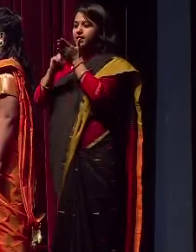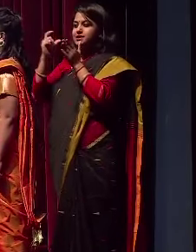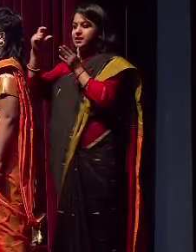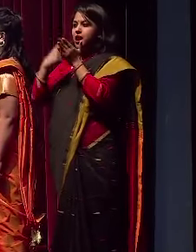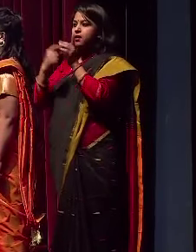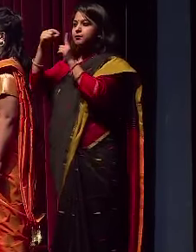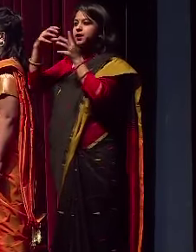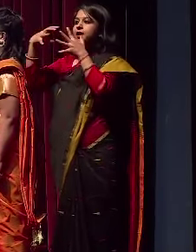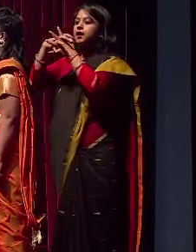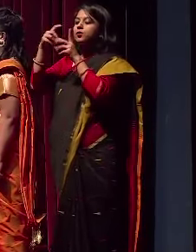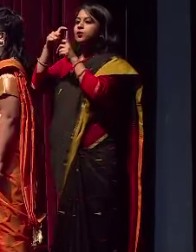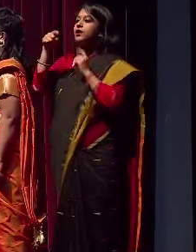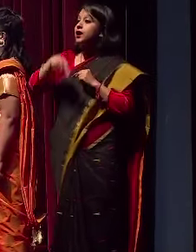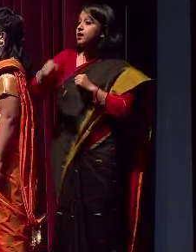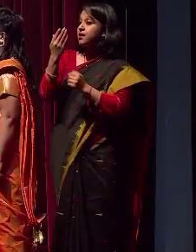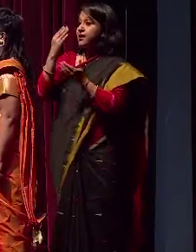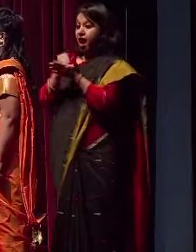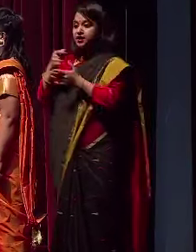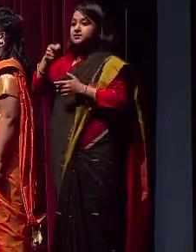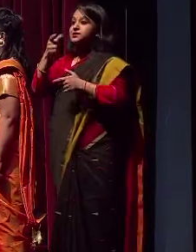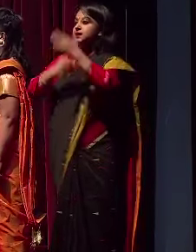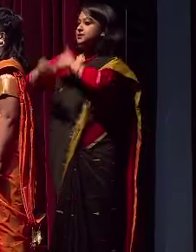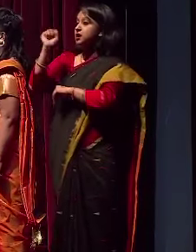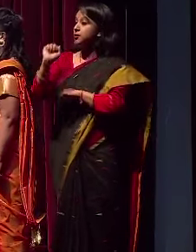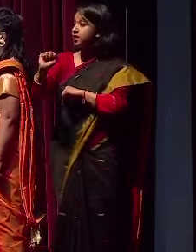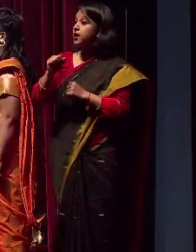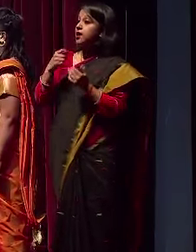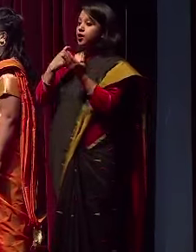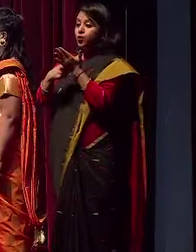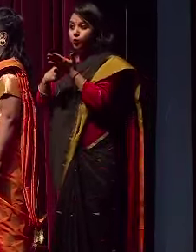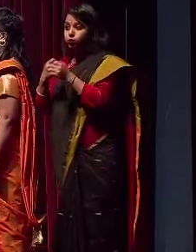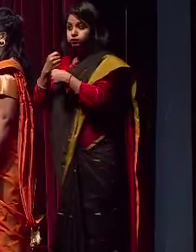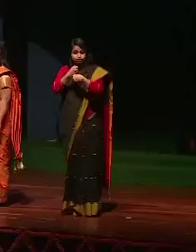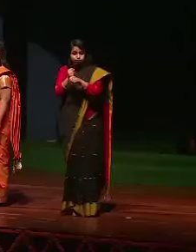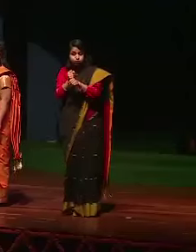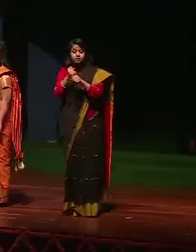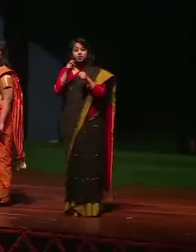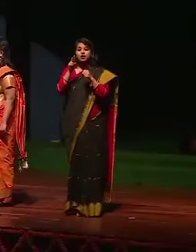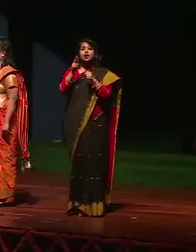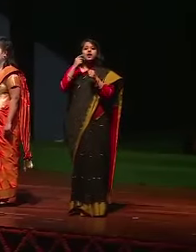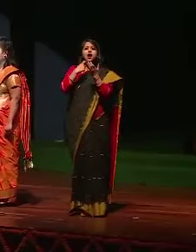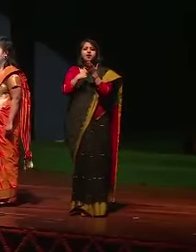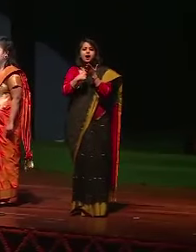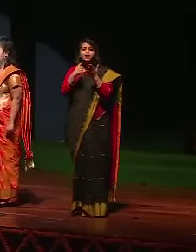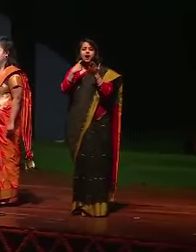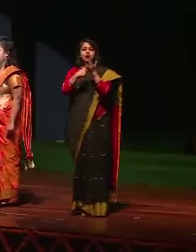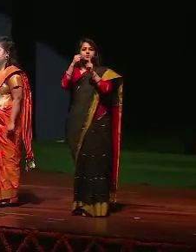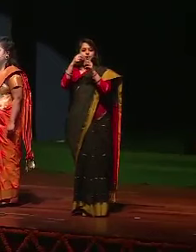Convention on the Rights of Persons with Disabilities, we have legislated the Rights of Persons with Disabilities